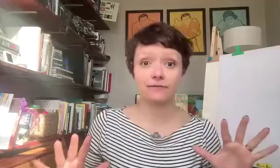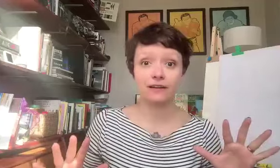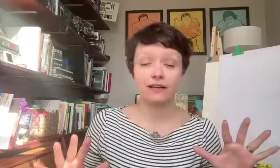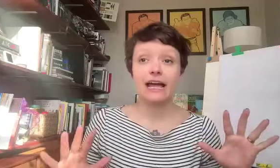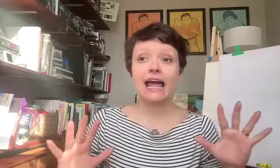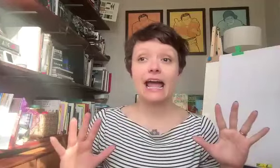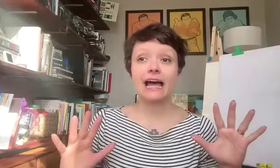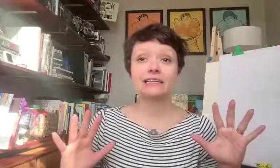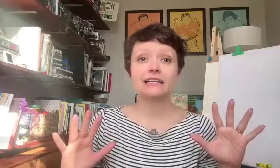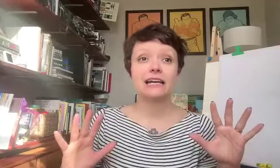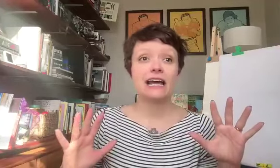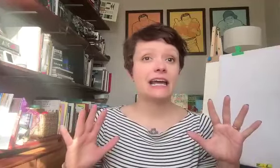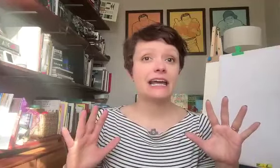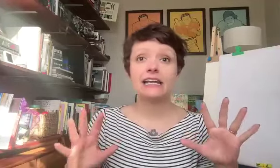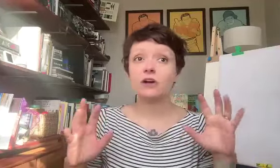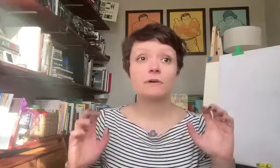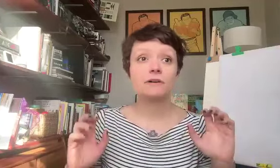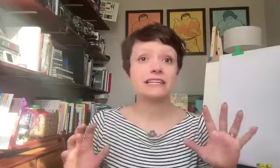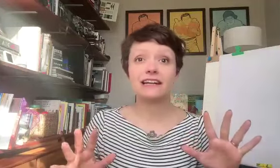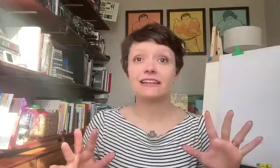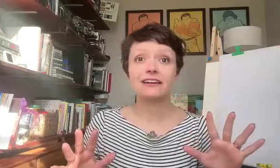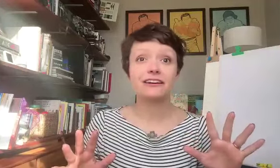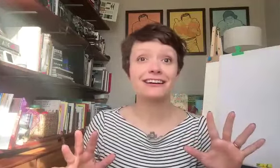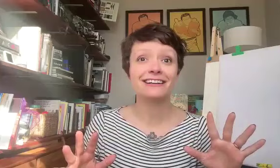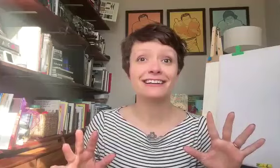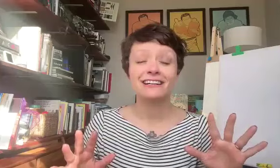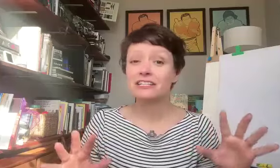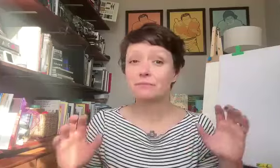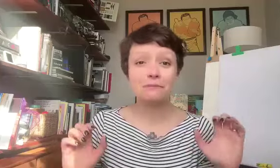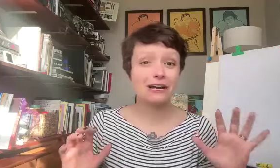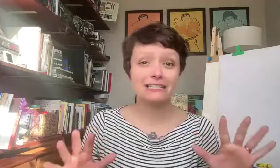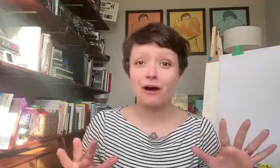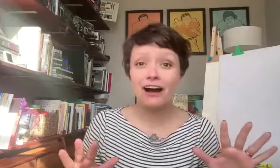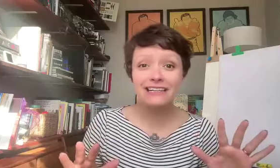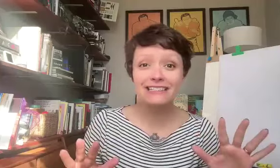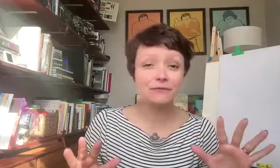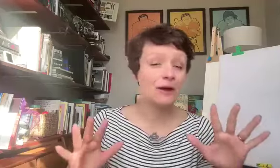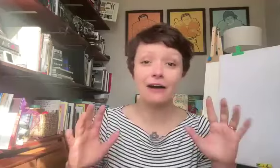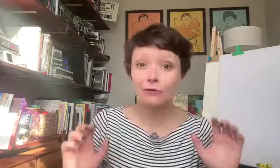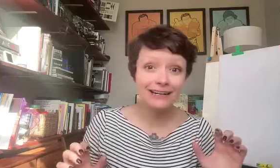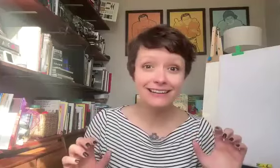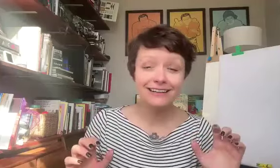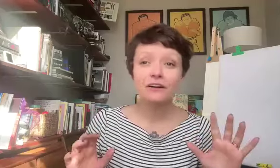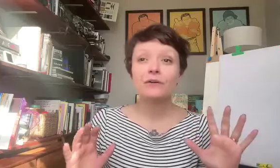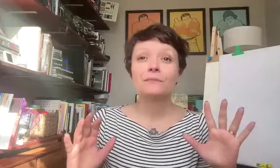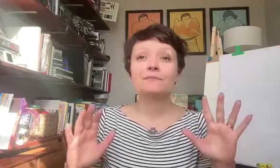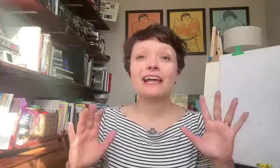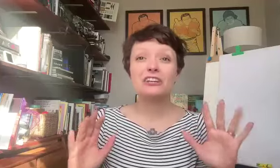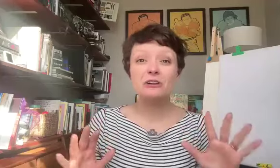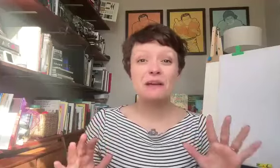stuff. And it is almost at the end of the year. Spring break is upon us if you have one. And you may